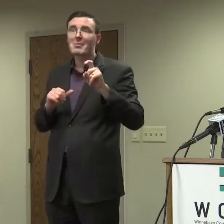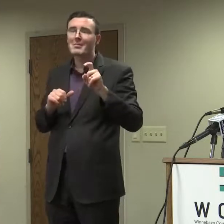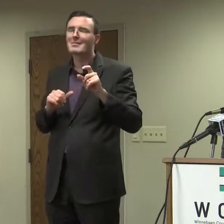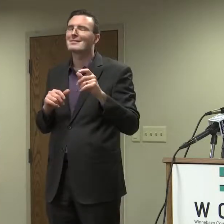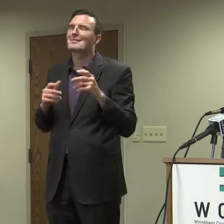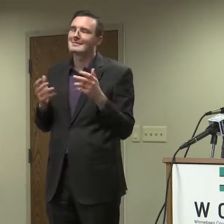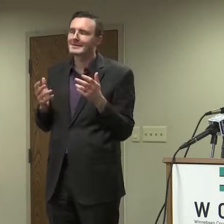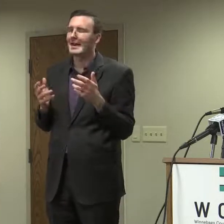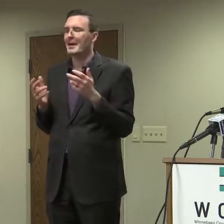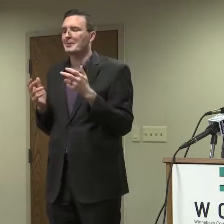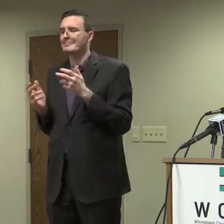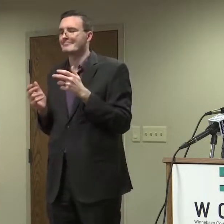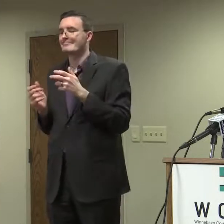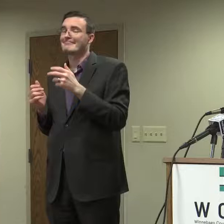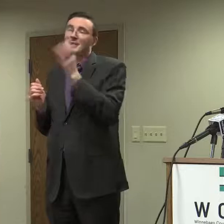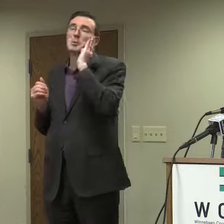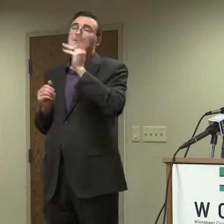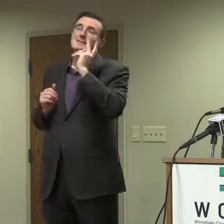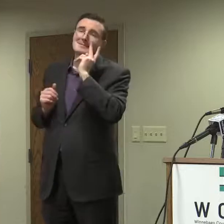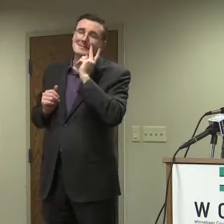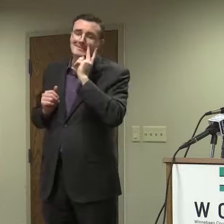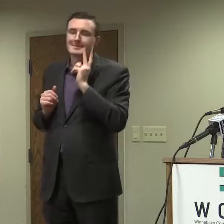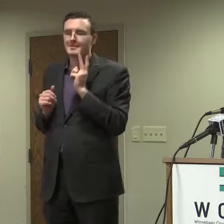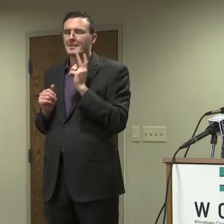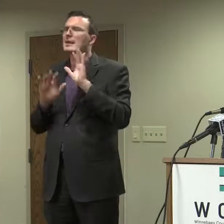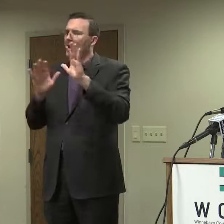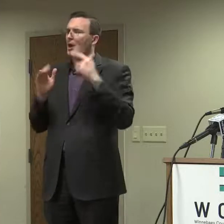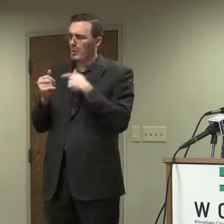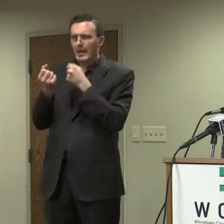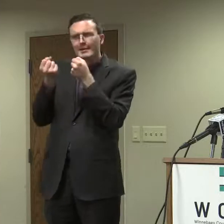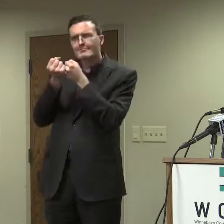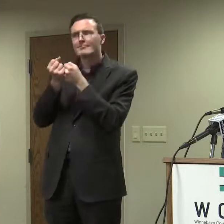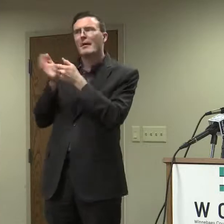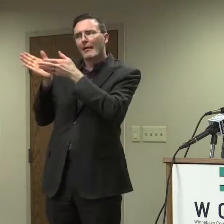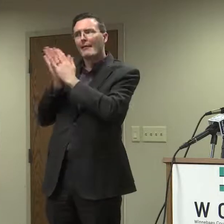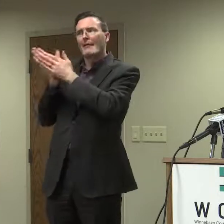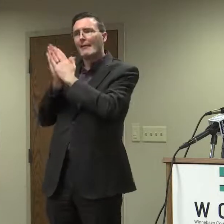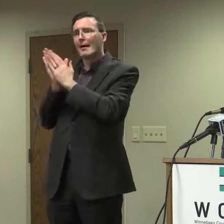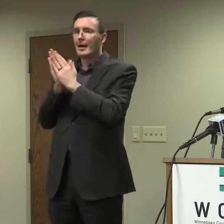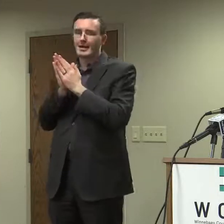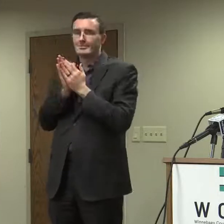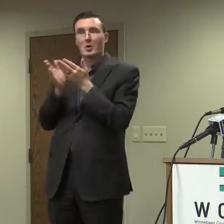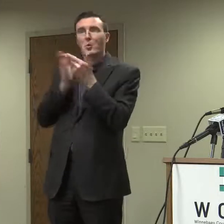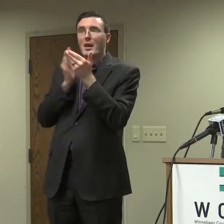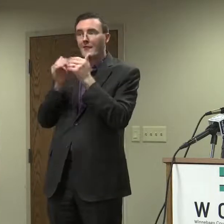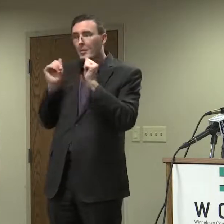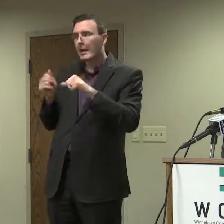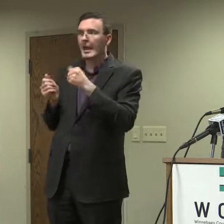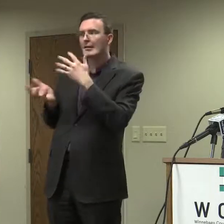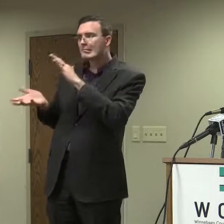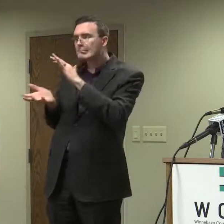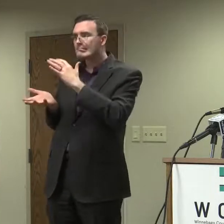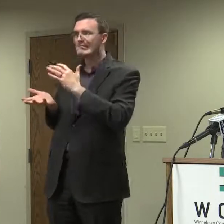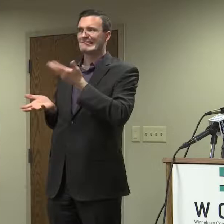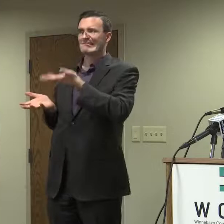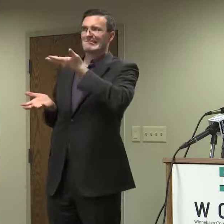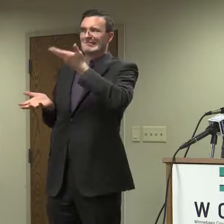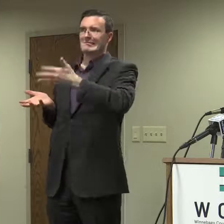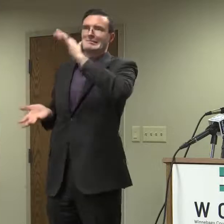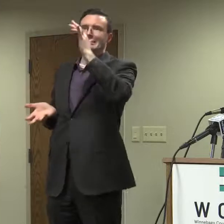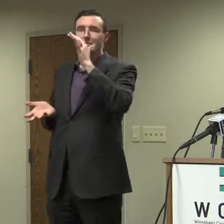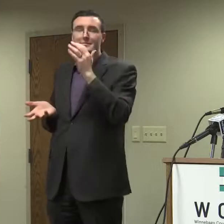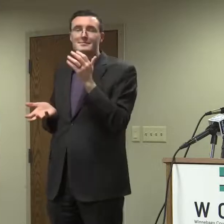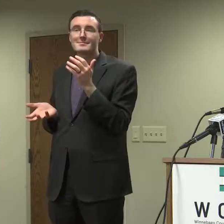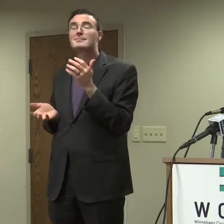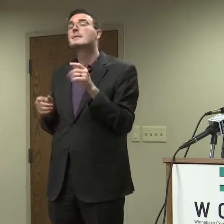advocate for wherever we can. But I want to come back to, we want to make sure that we're still applying that phased approach in an equity lens, that those who most